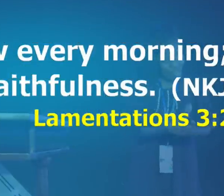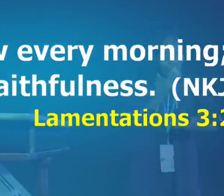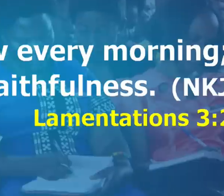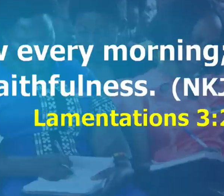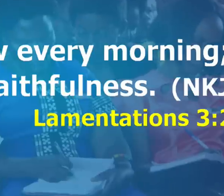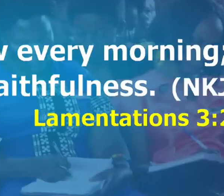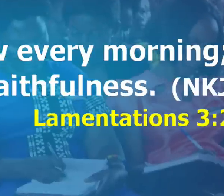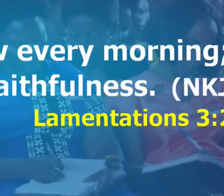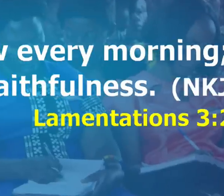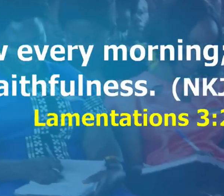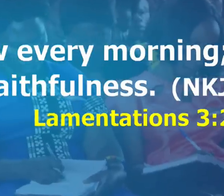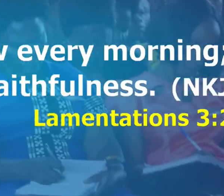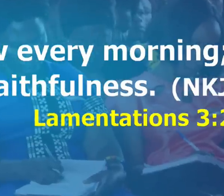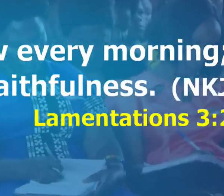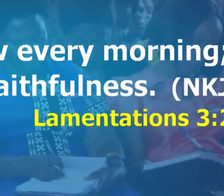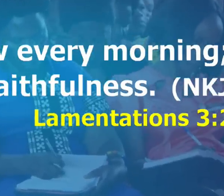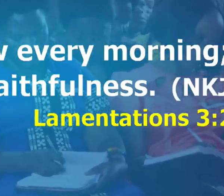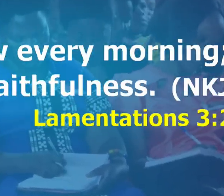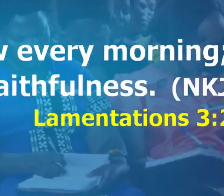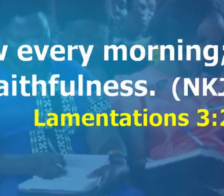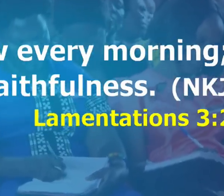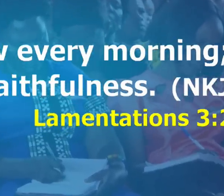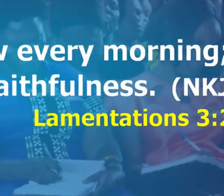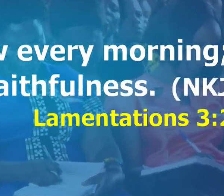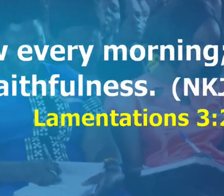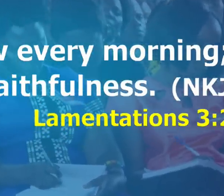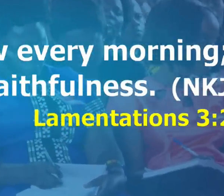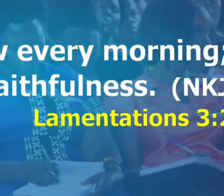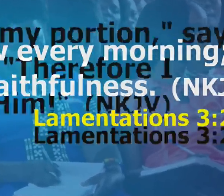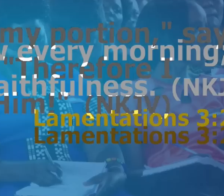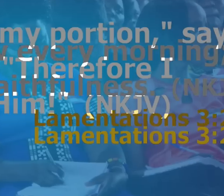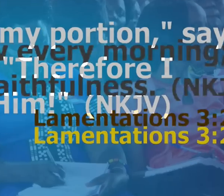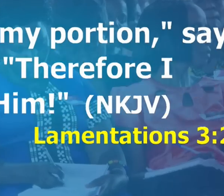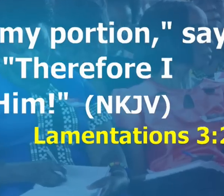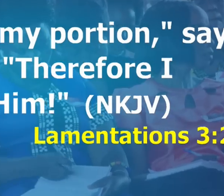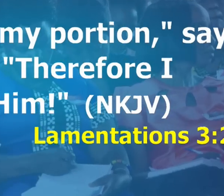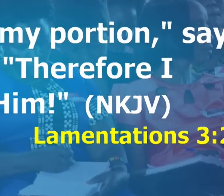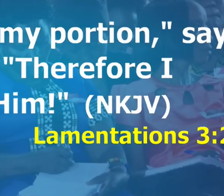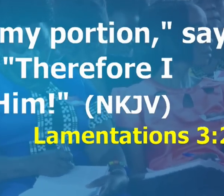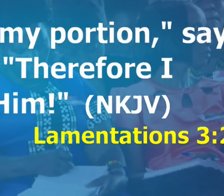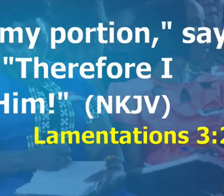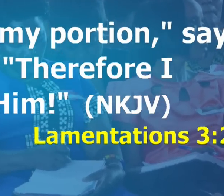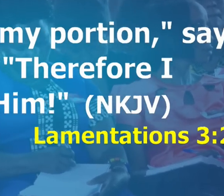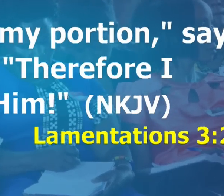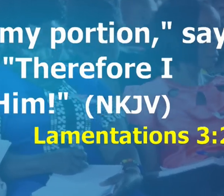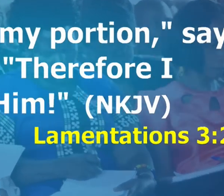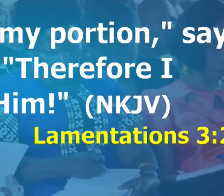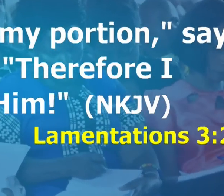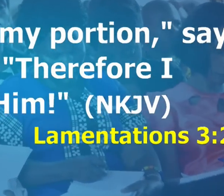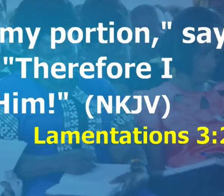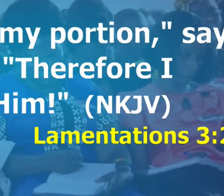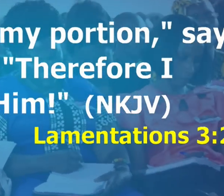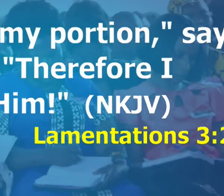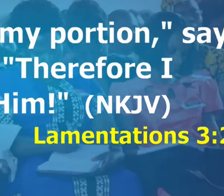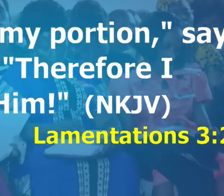morning. Great is your faithfulness. The Lord is my